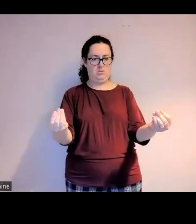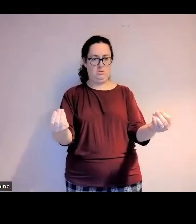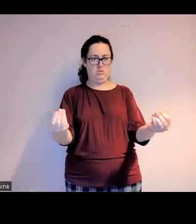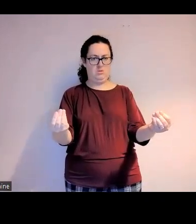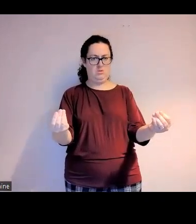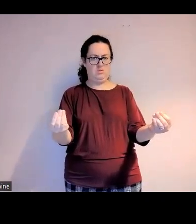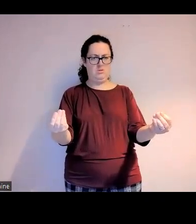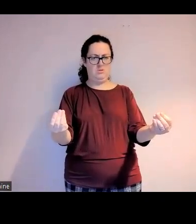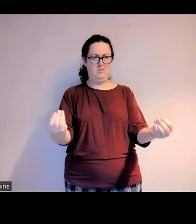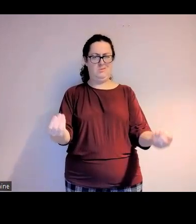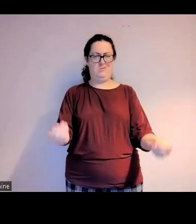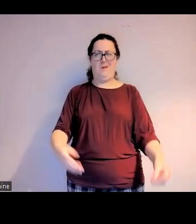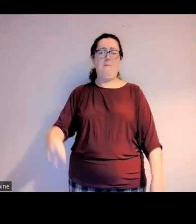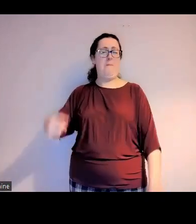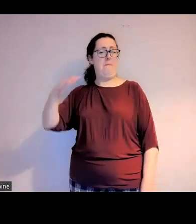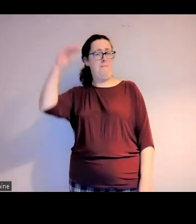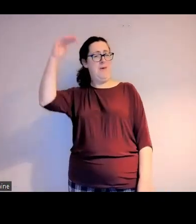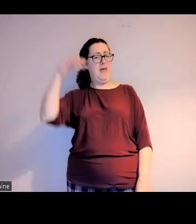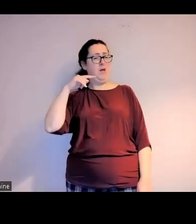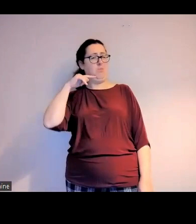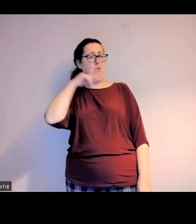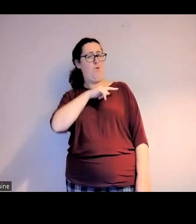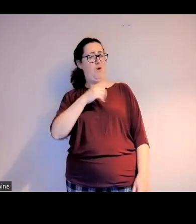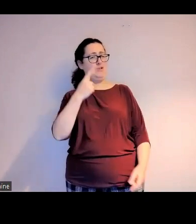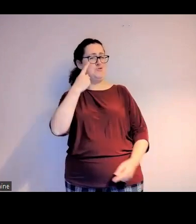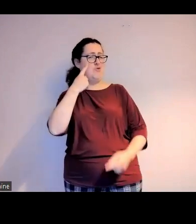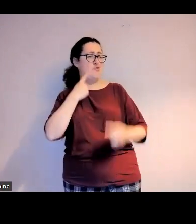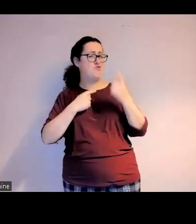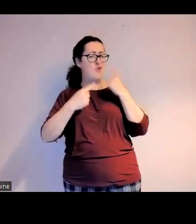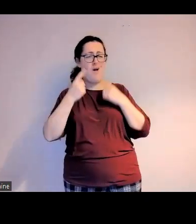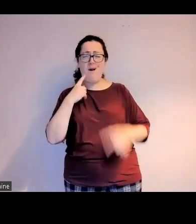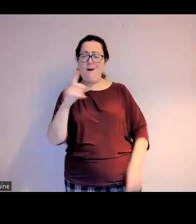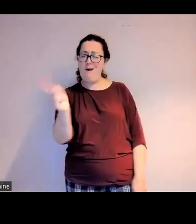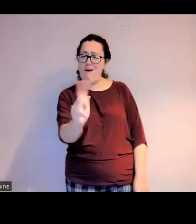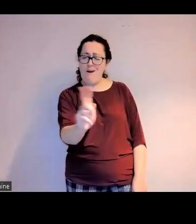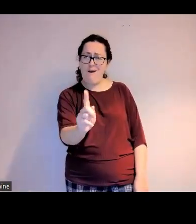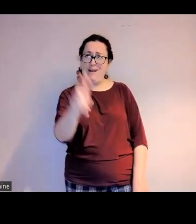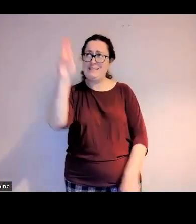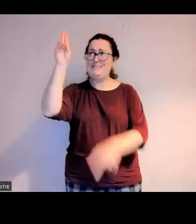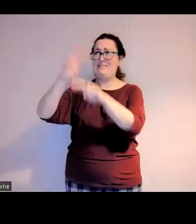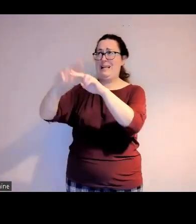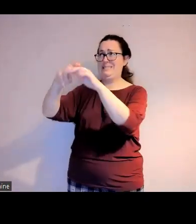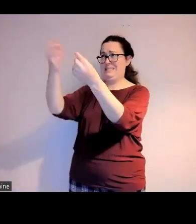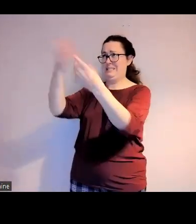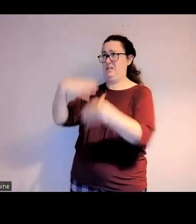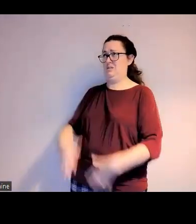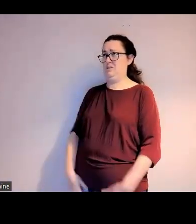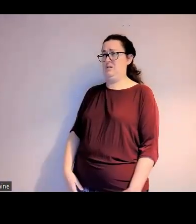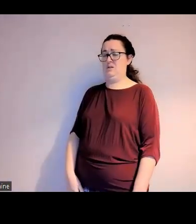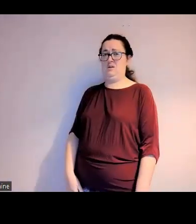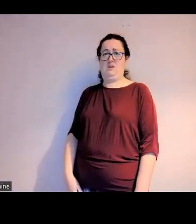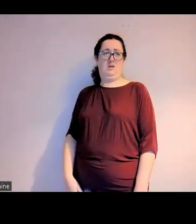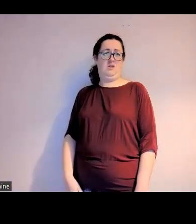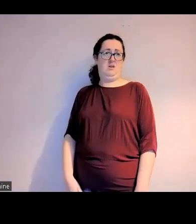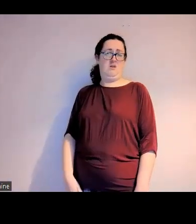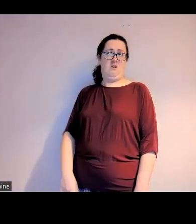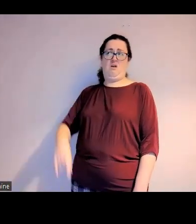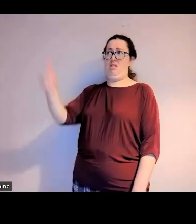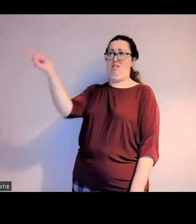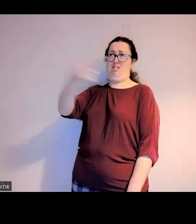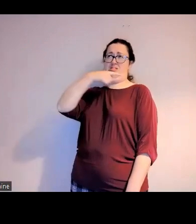Big boys don't cry. That's what Daddy said. I knocked that whooping